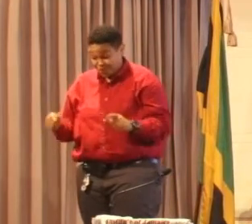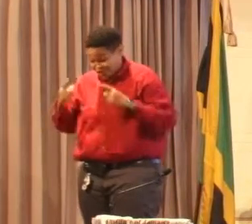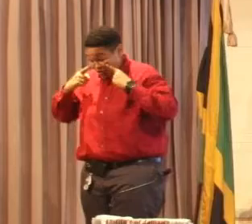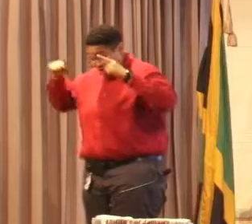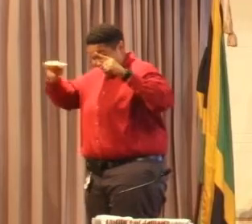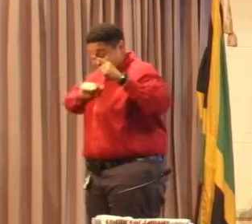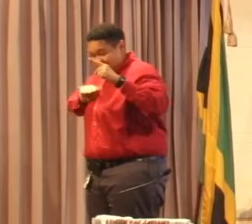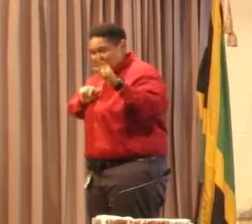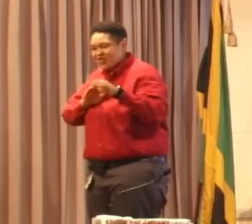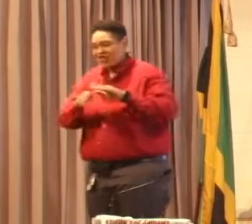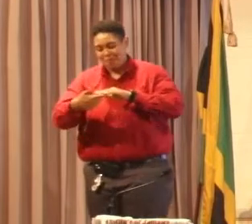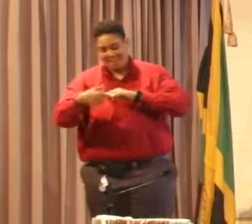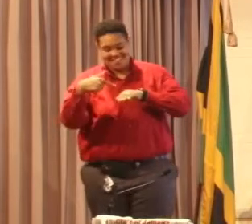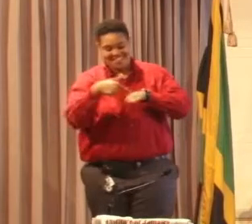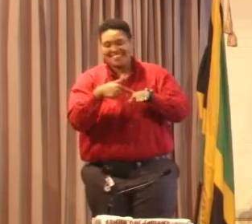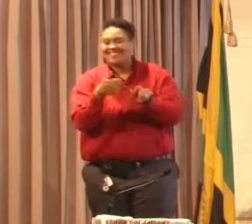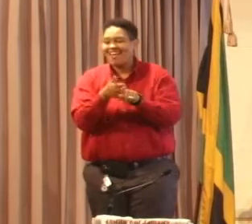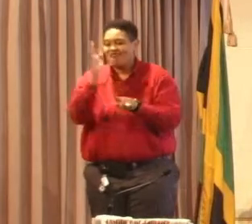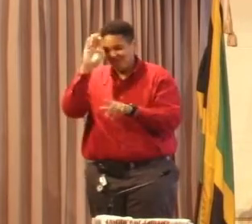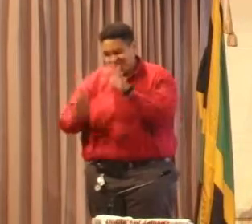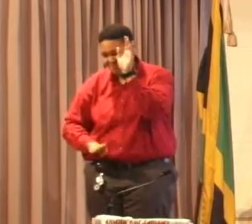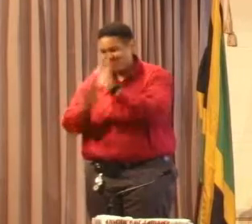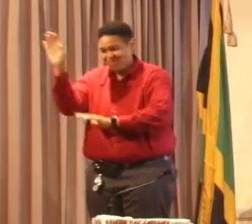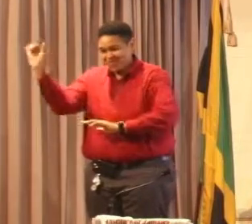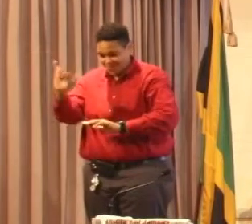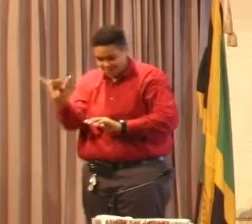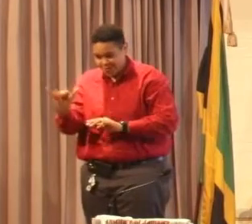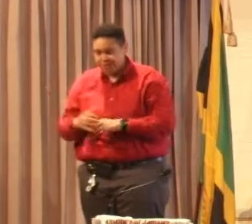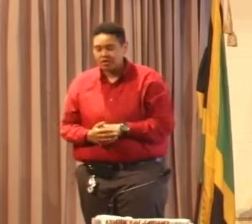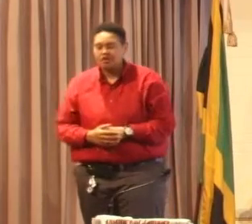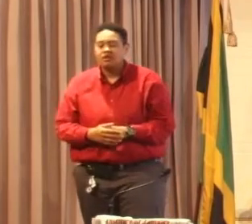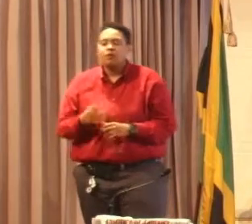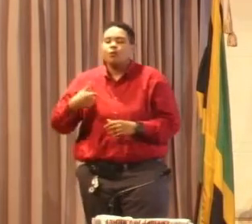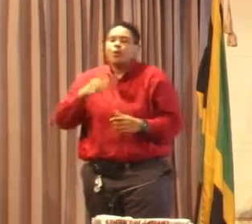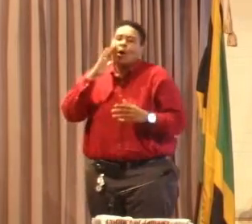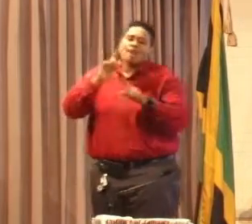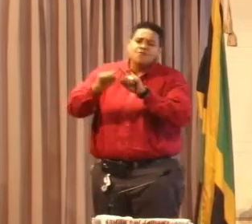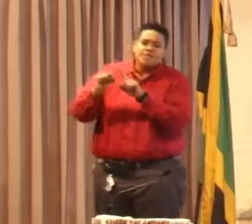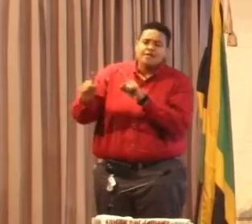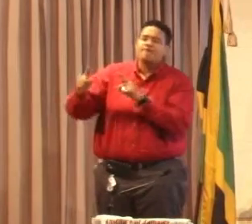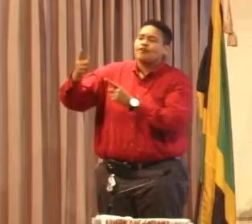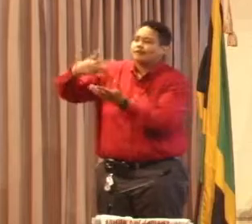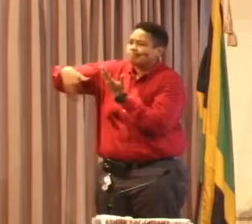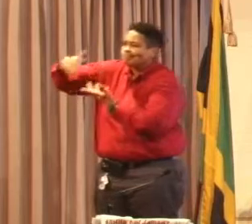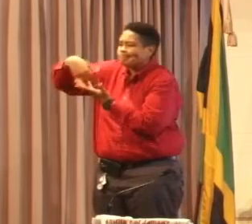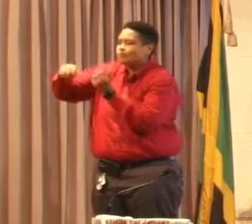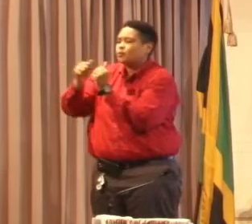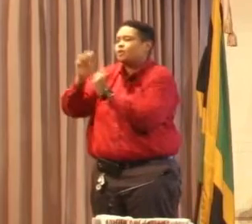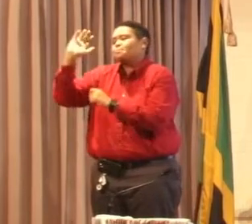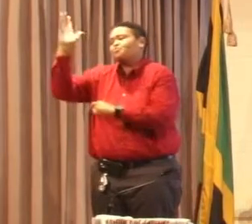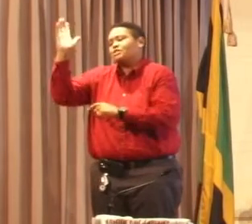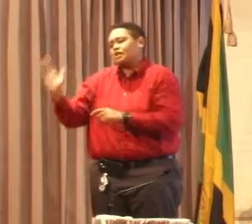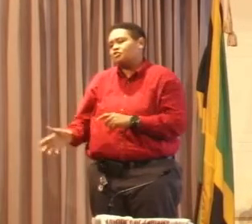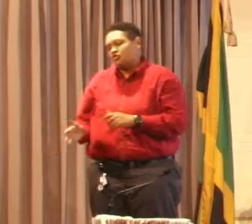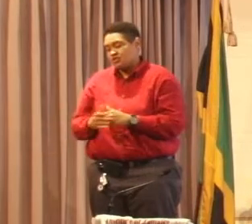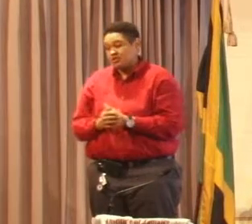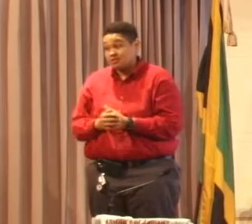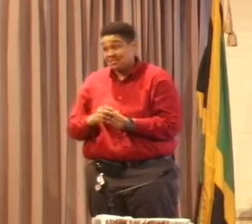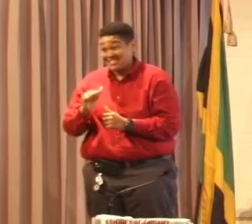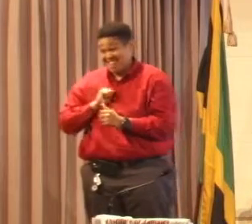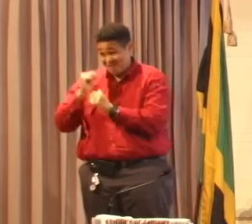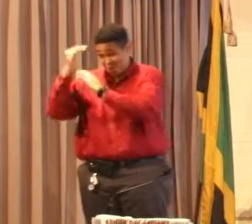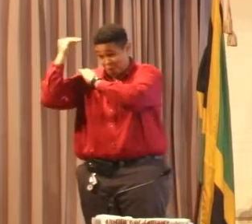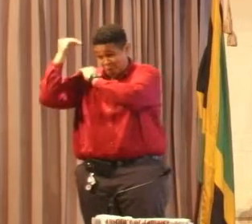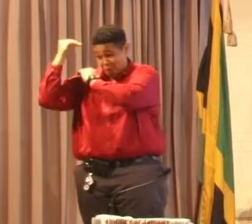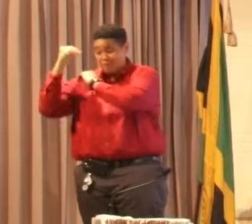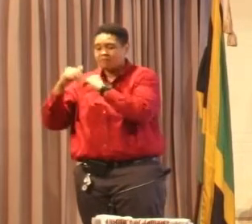Jamaica. So we will have different interactions by our presenters, and I'm